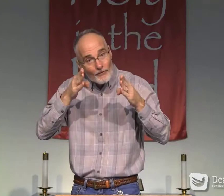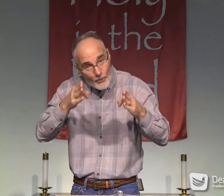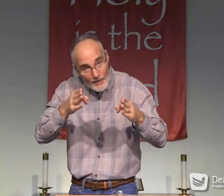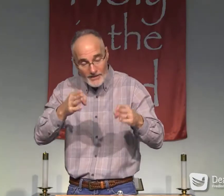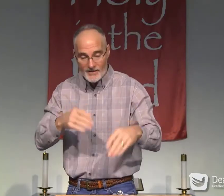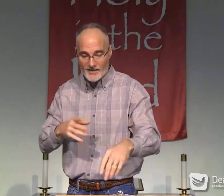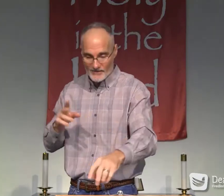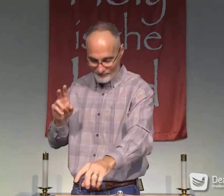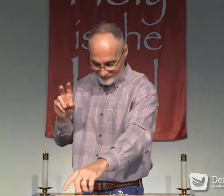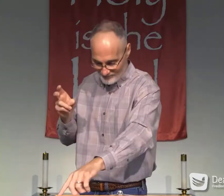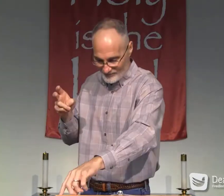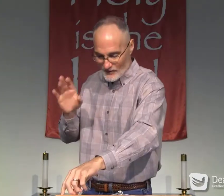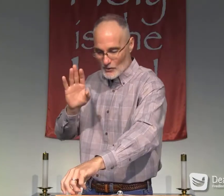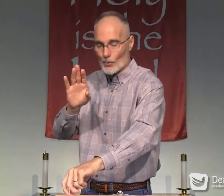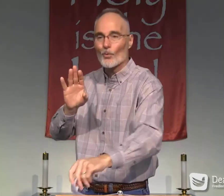Jesus is saying, while we're here,